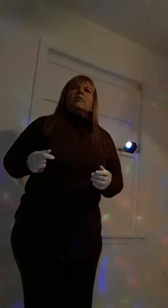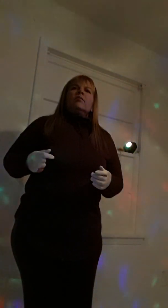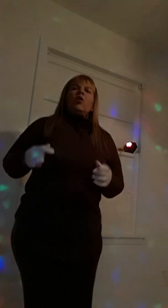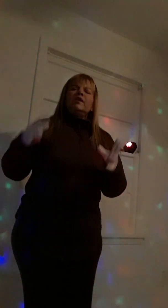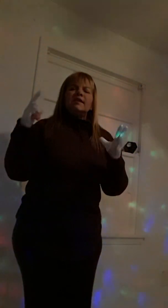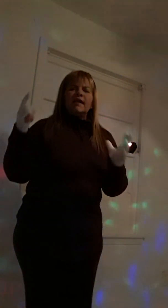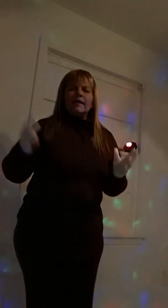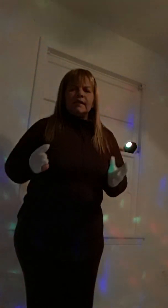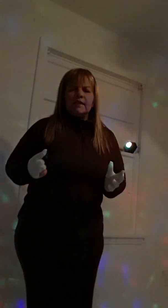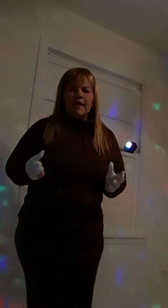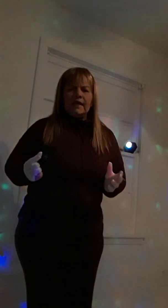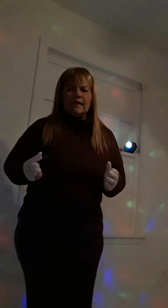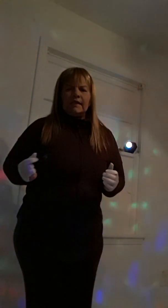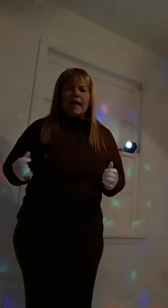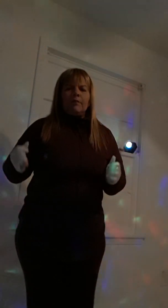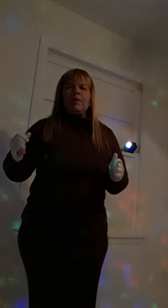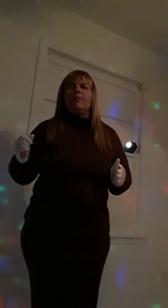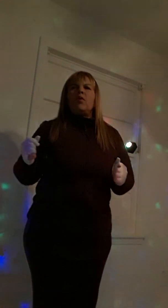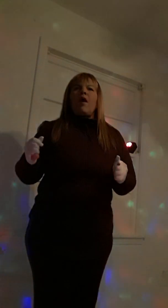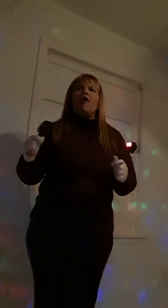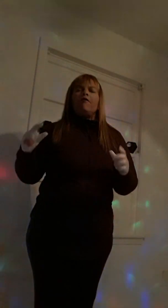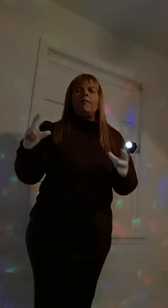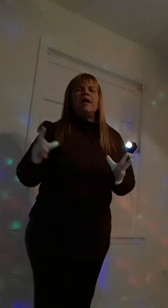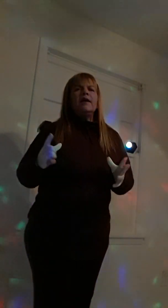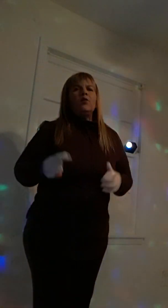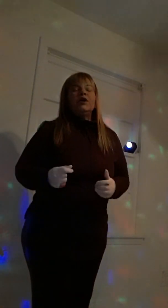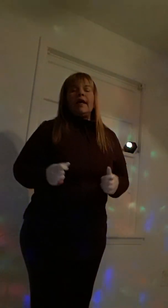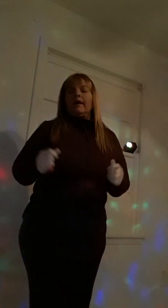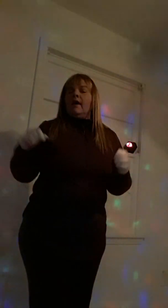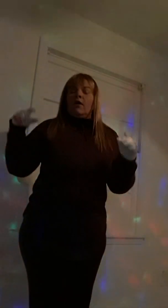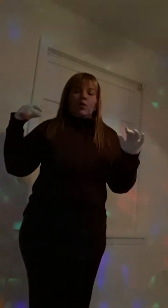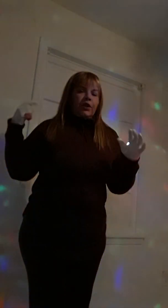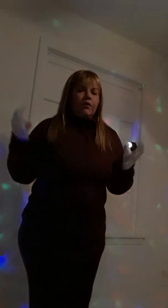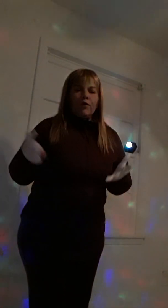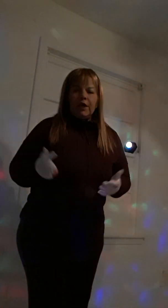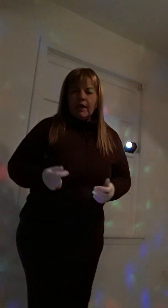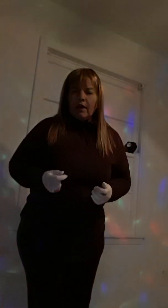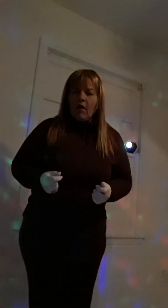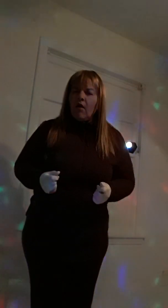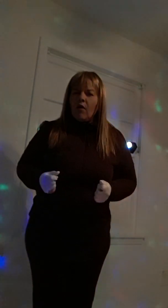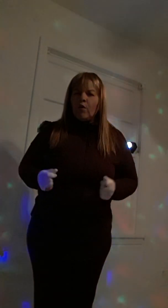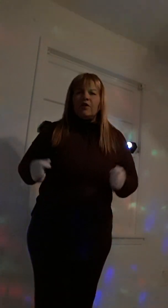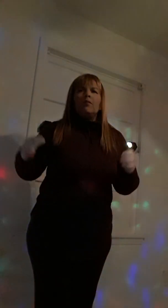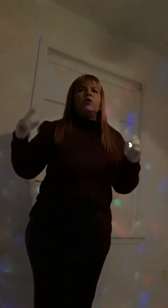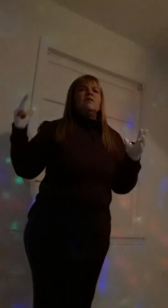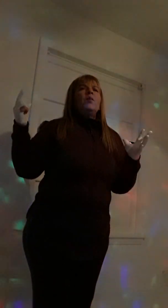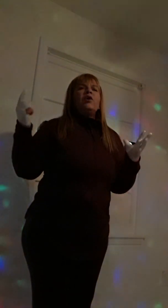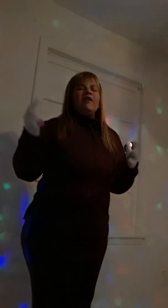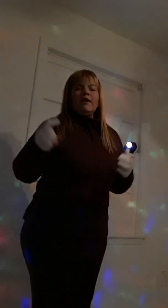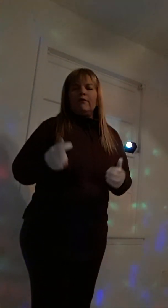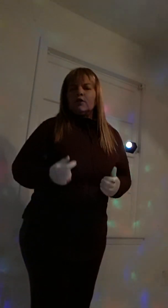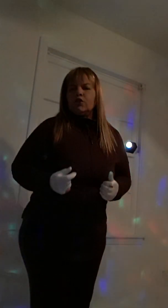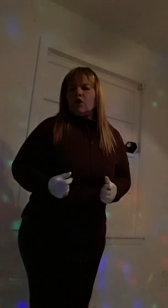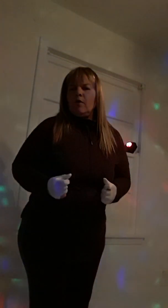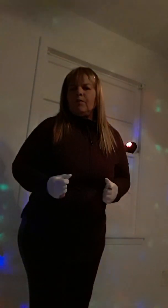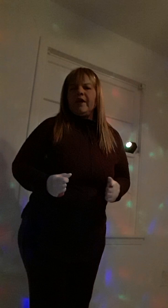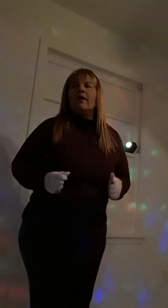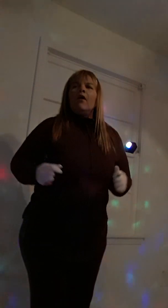and all these nice things that people are familiar with, like whether they're falling in love, whether they're motivated for something,